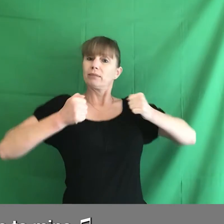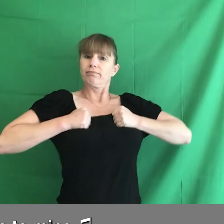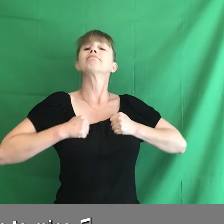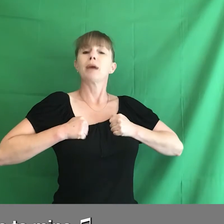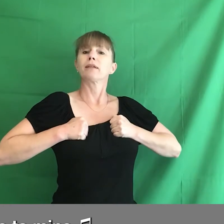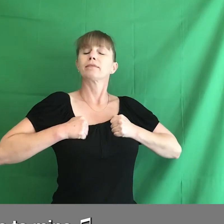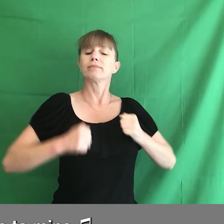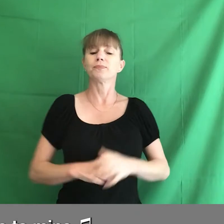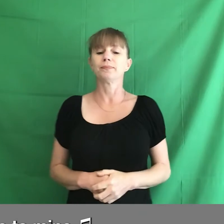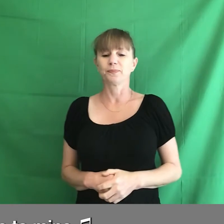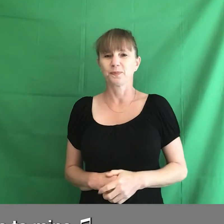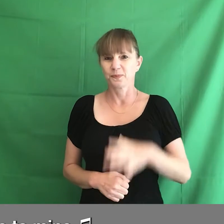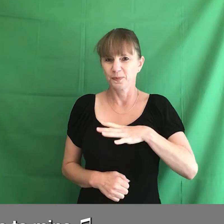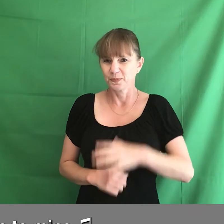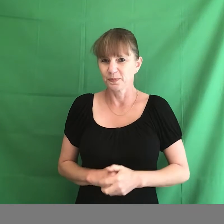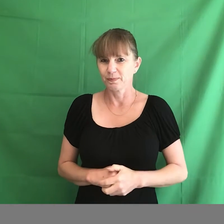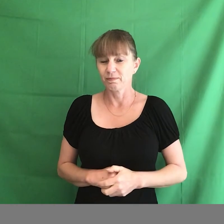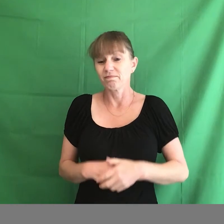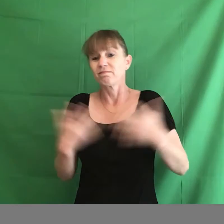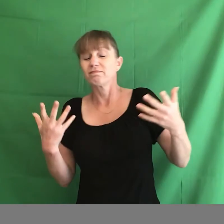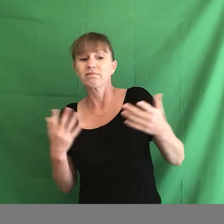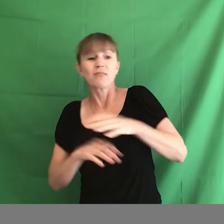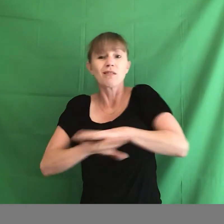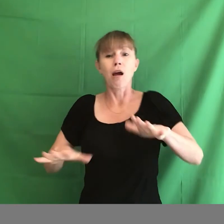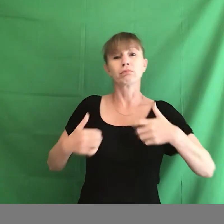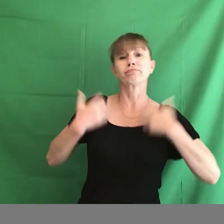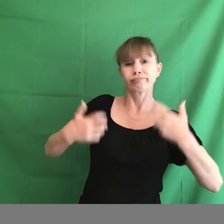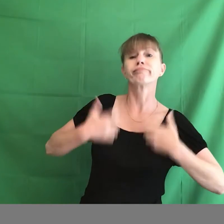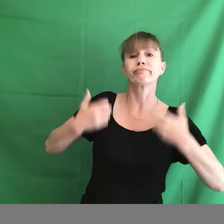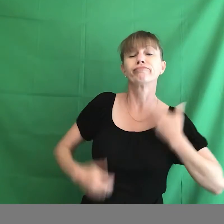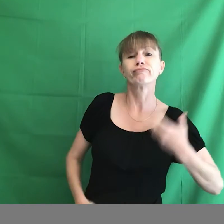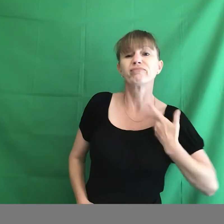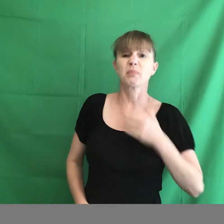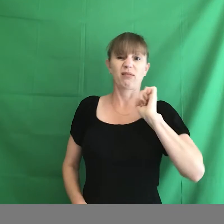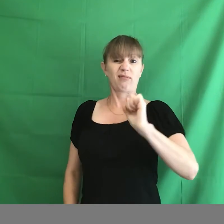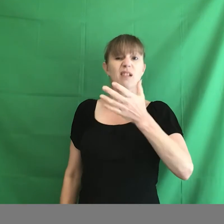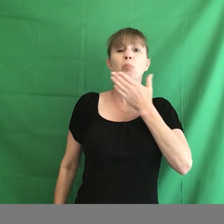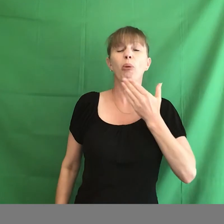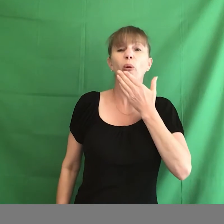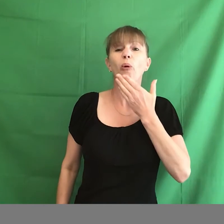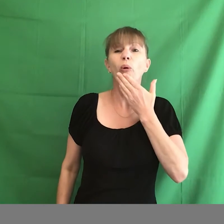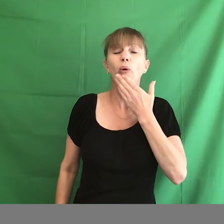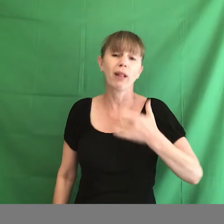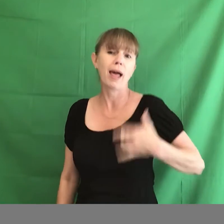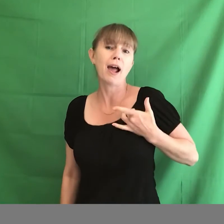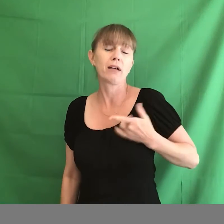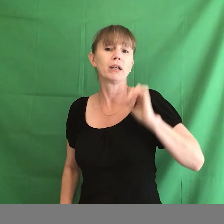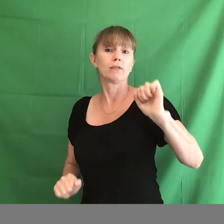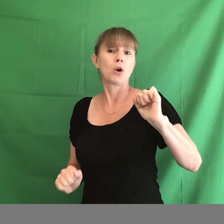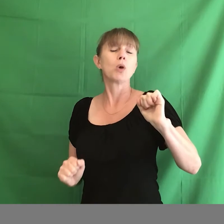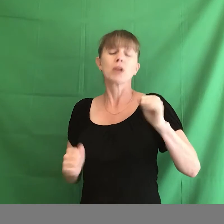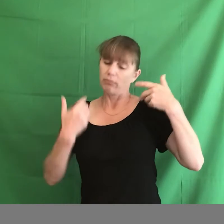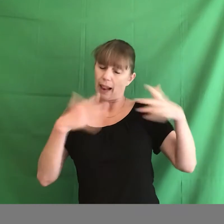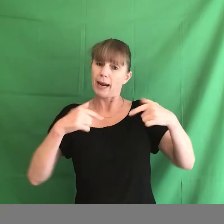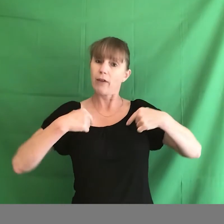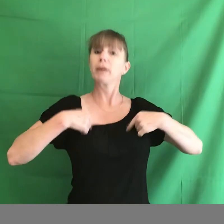to mine. Ready? Will not complain about your boring life if you'll